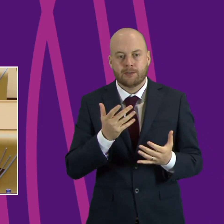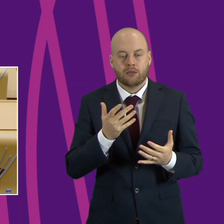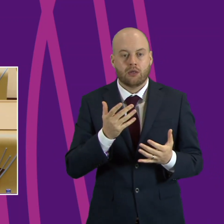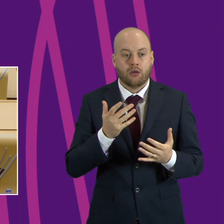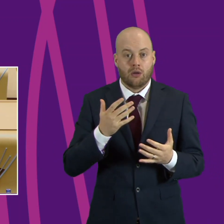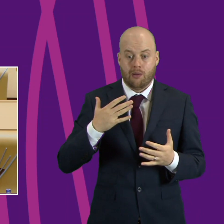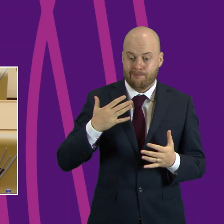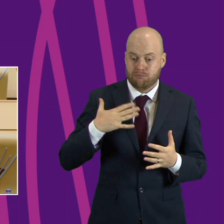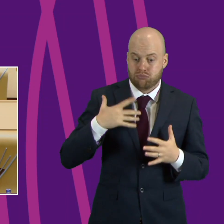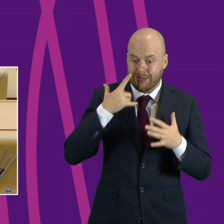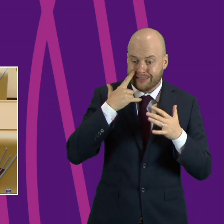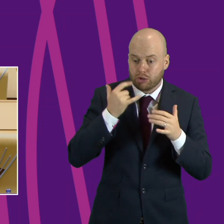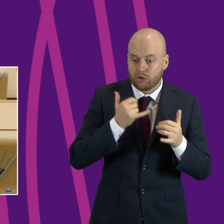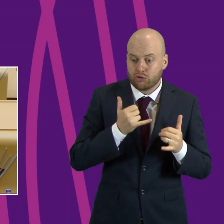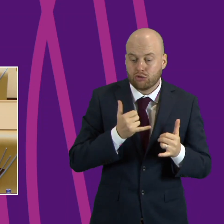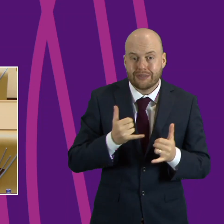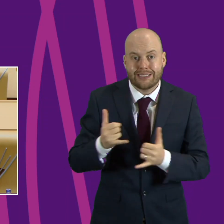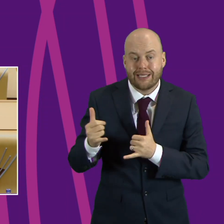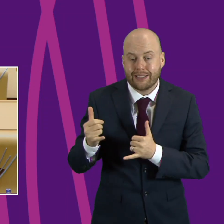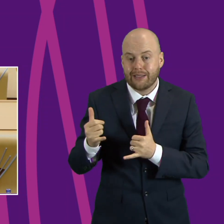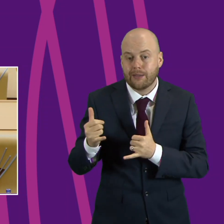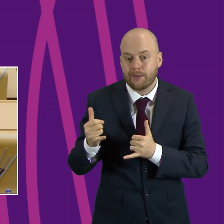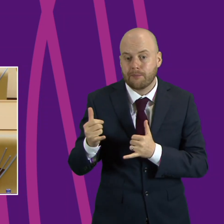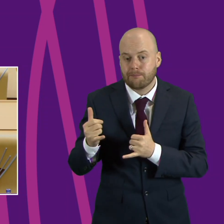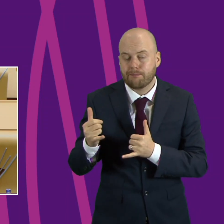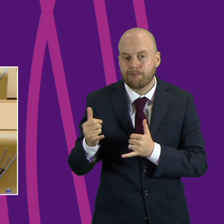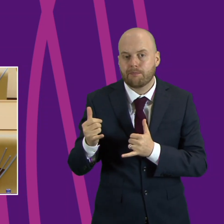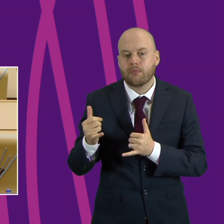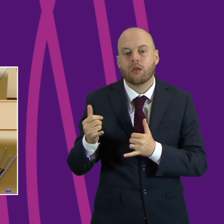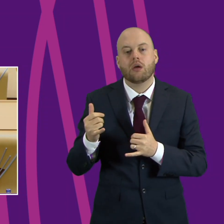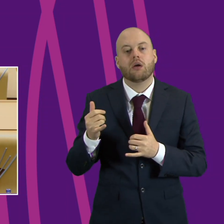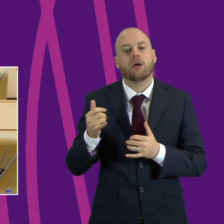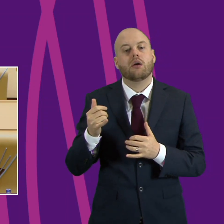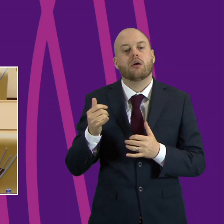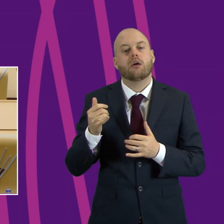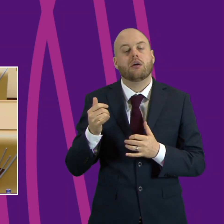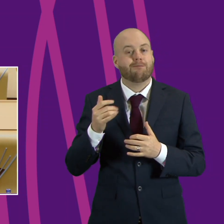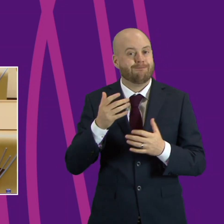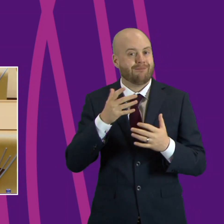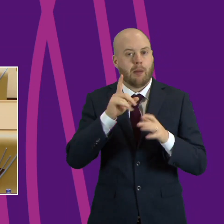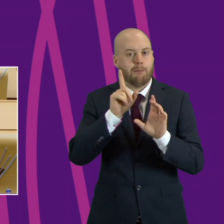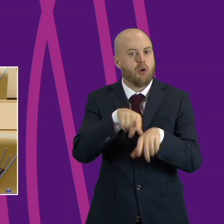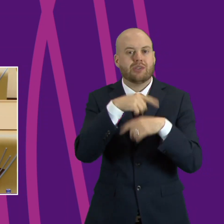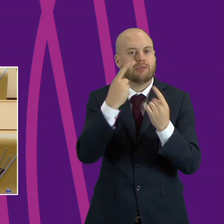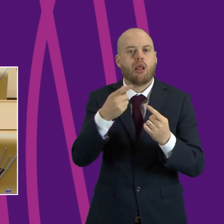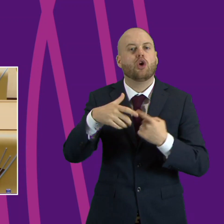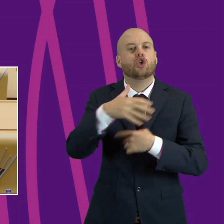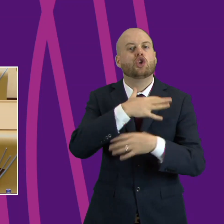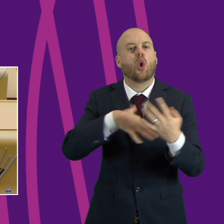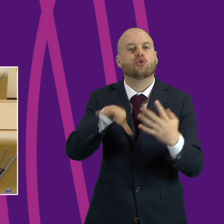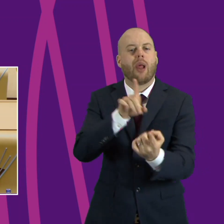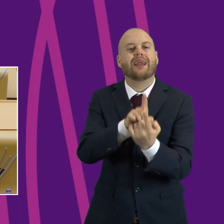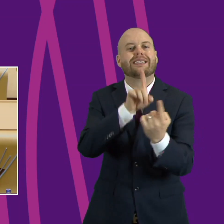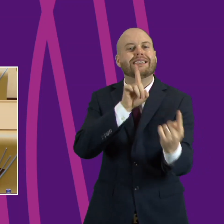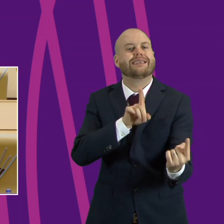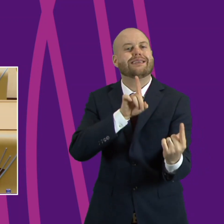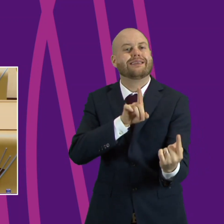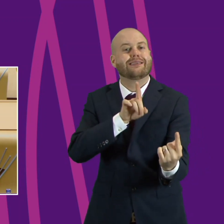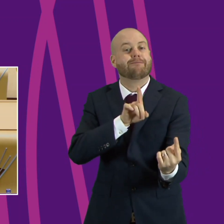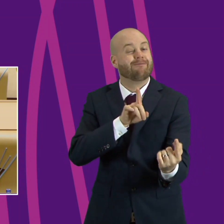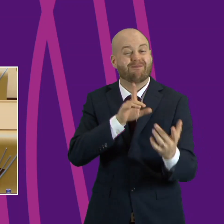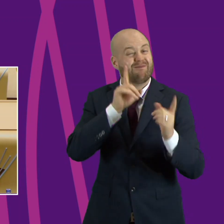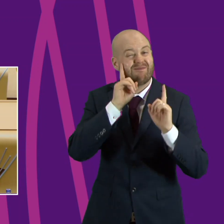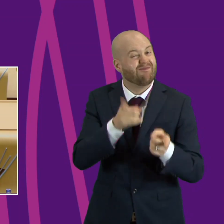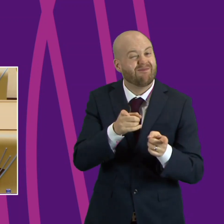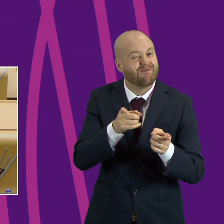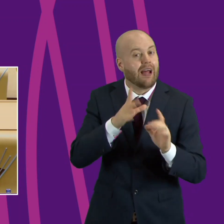inability in that to maintain any level of social distancing, as both Ms McNeill and all the